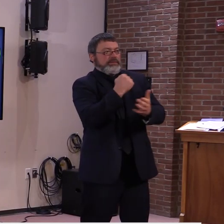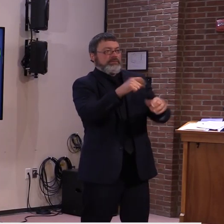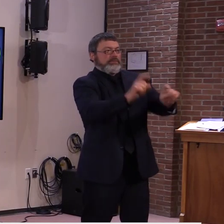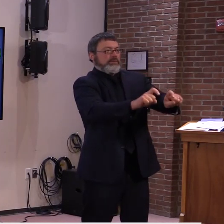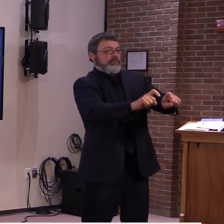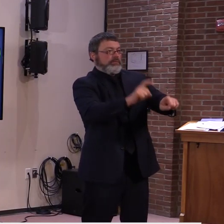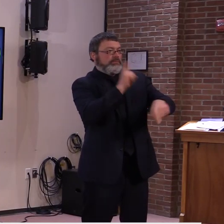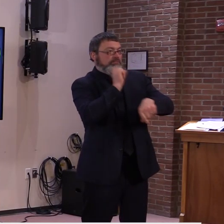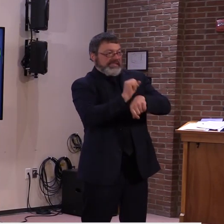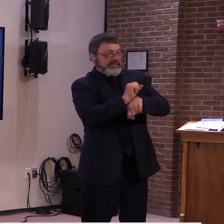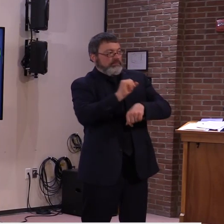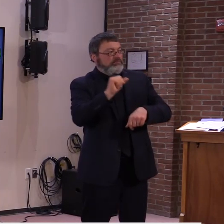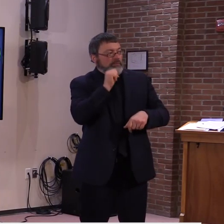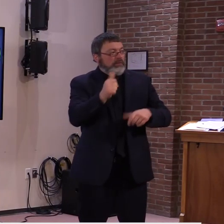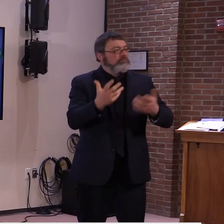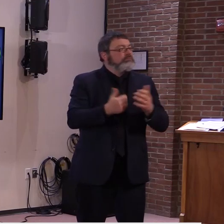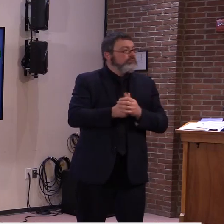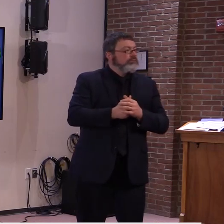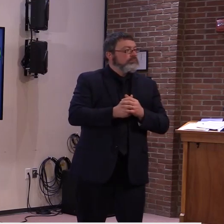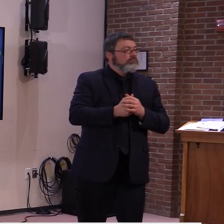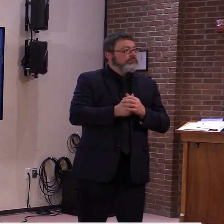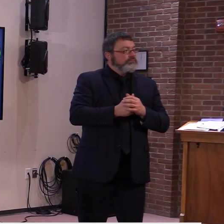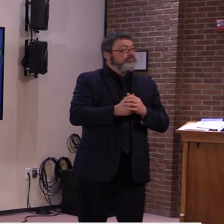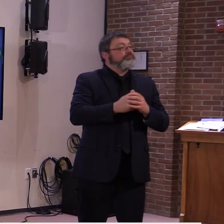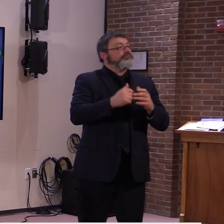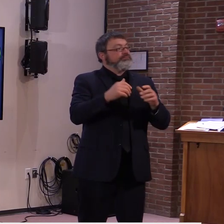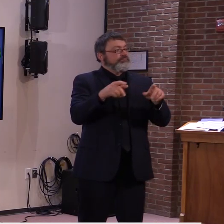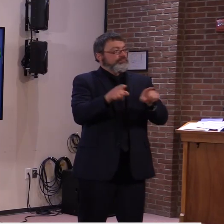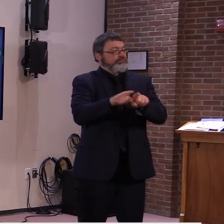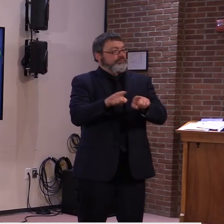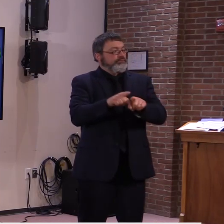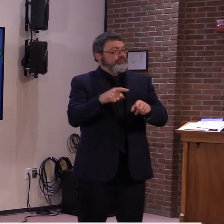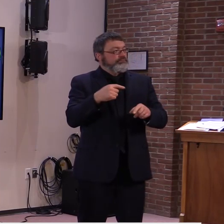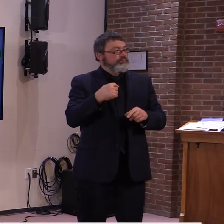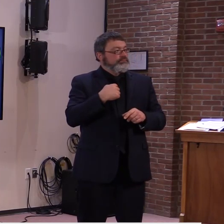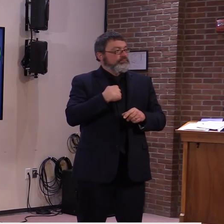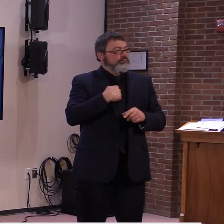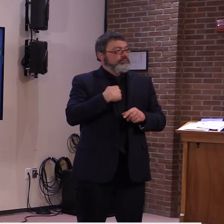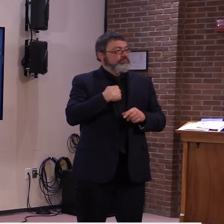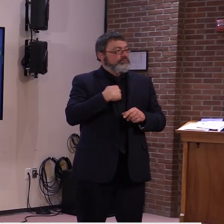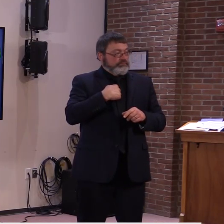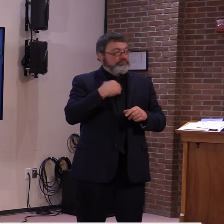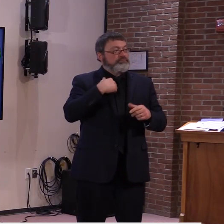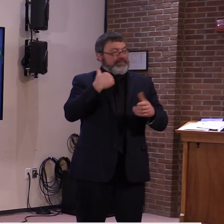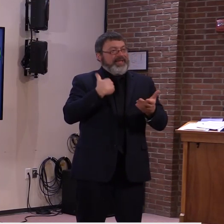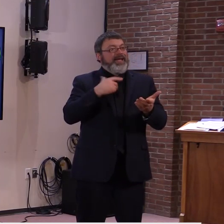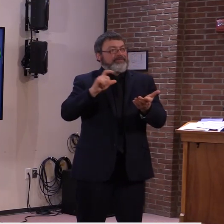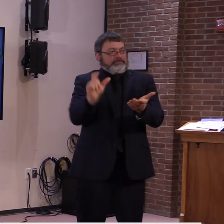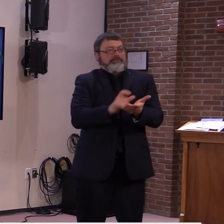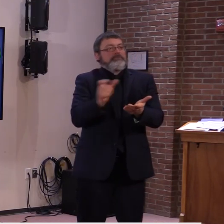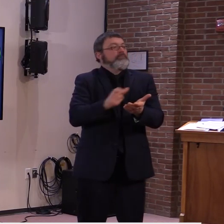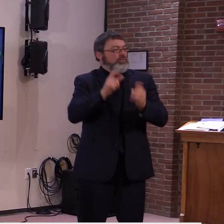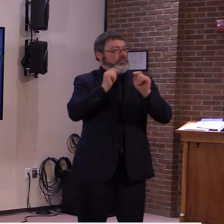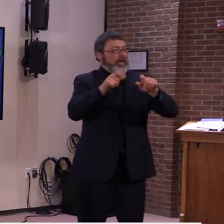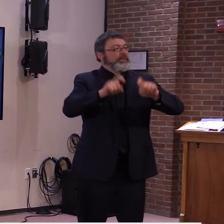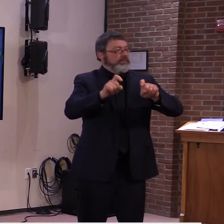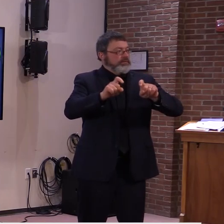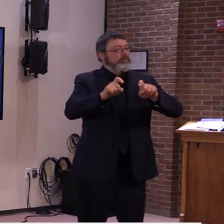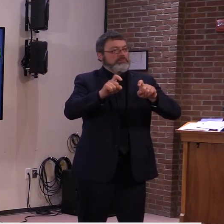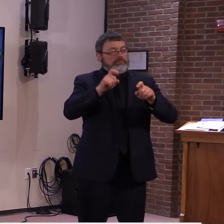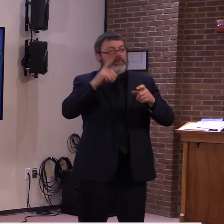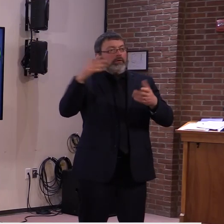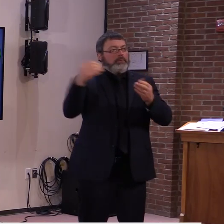Binex Now cards. Those are rapid antigen tests to test staff daily at all skilled